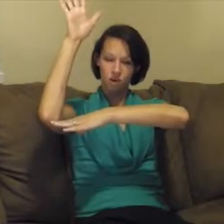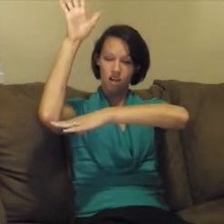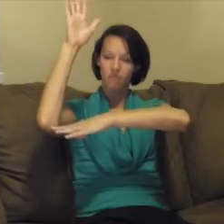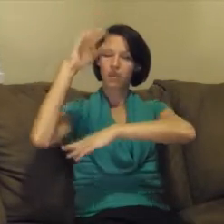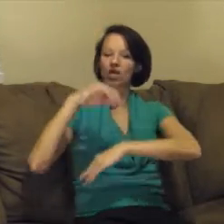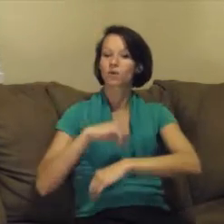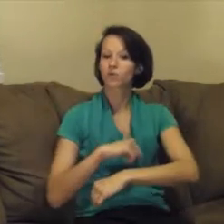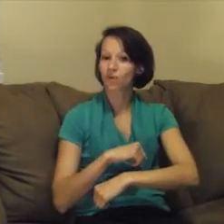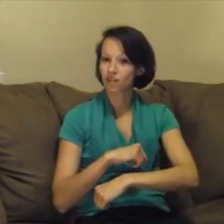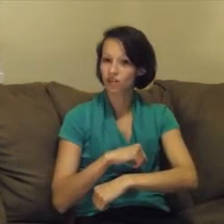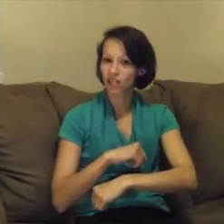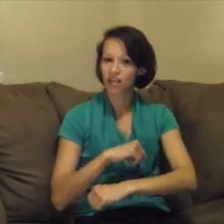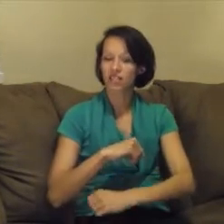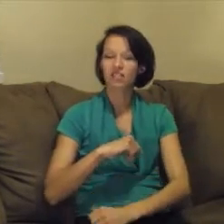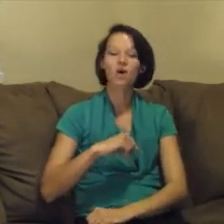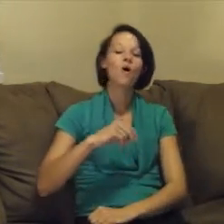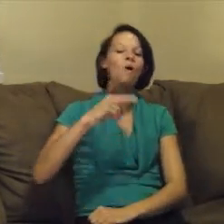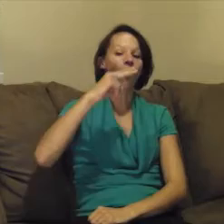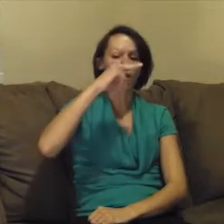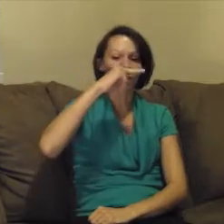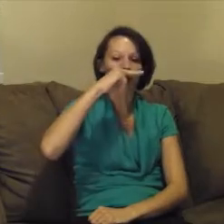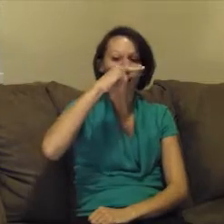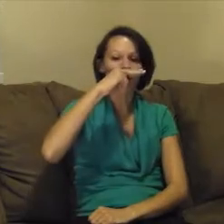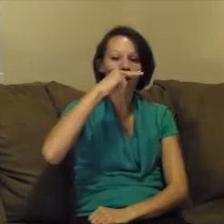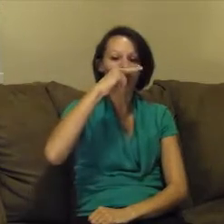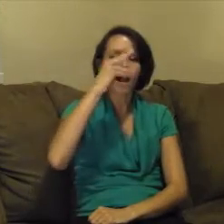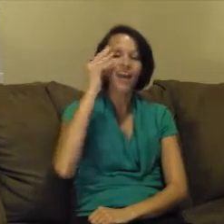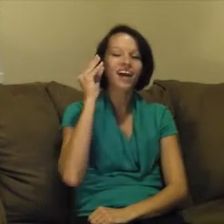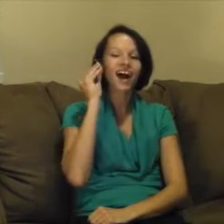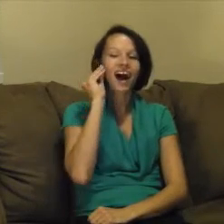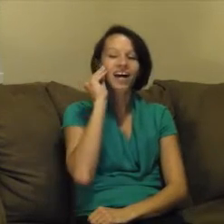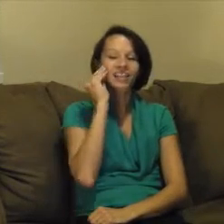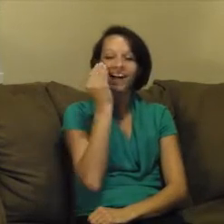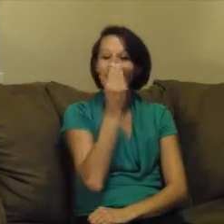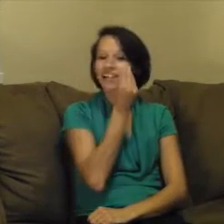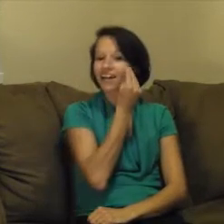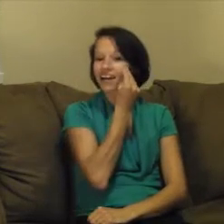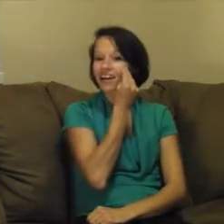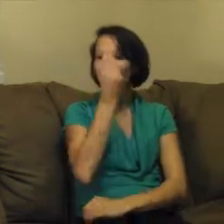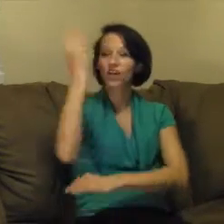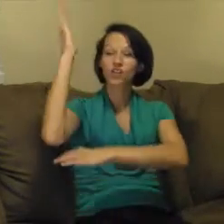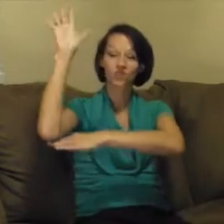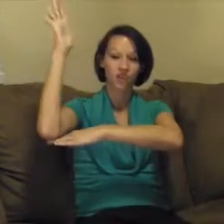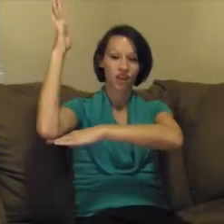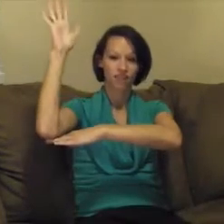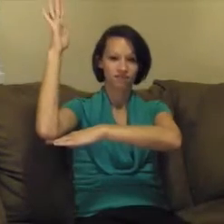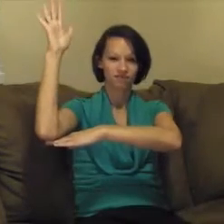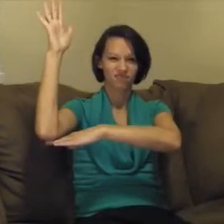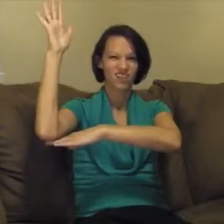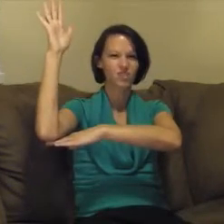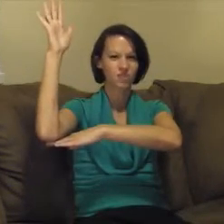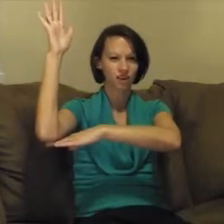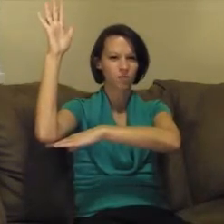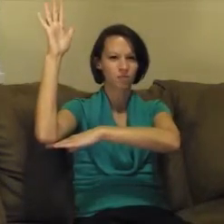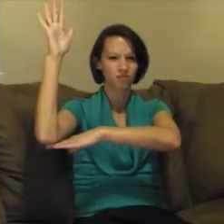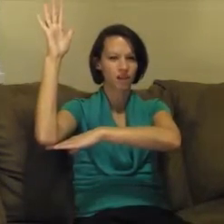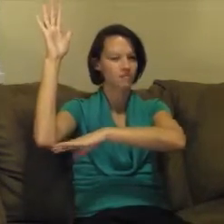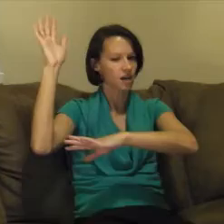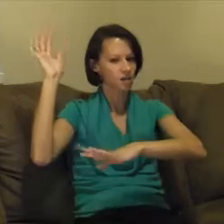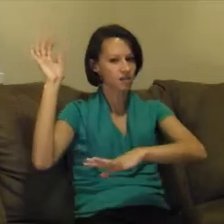Tree. So it's going to go like this. Or walk by a lilac tree. Let's do that a couple of times. That one's a